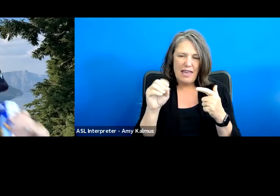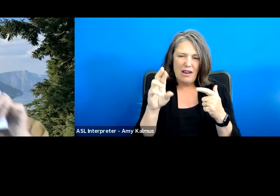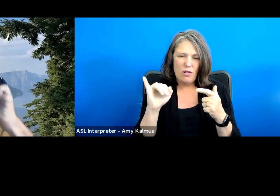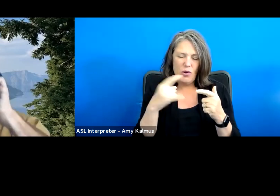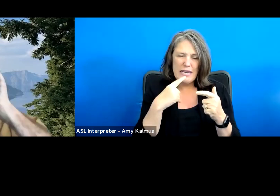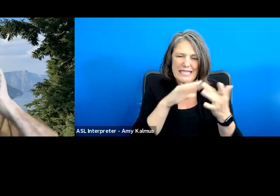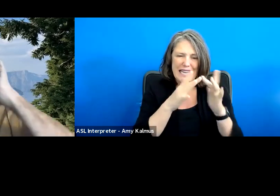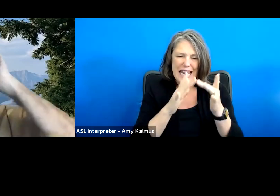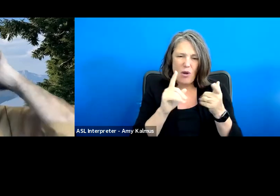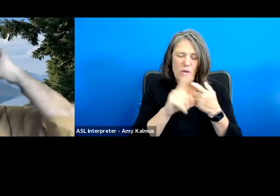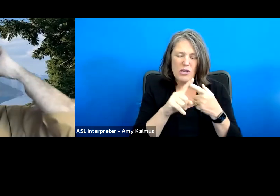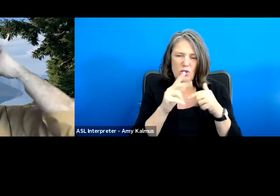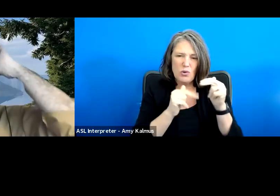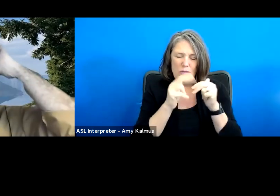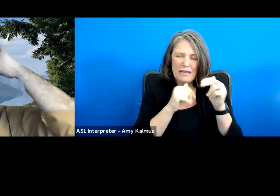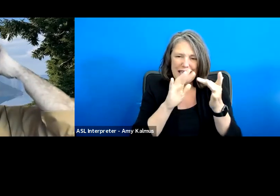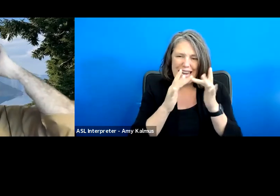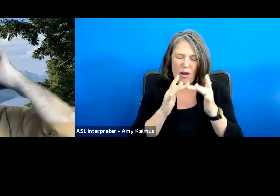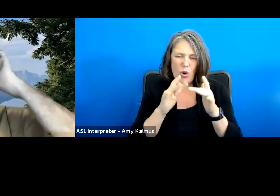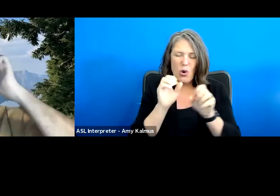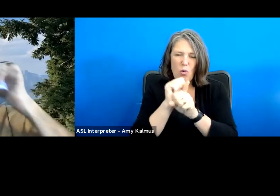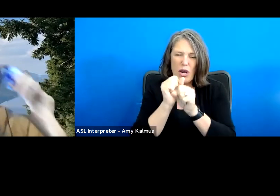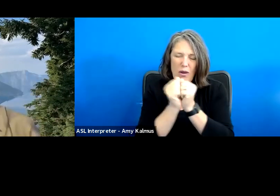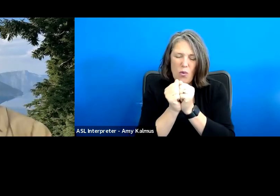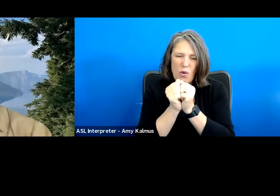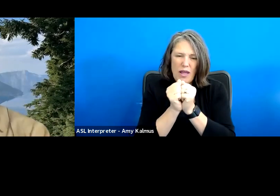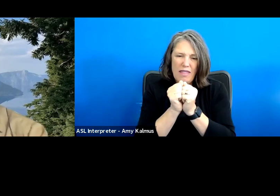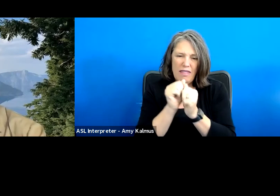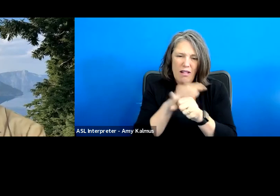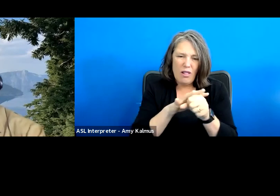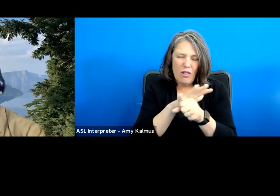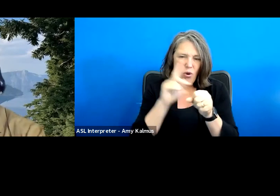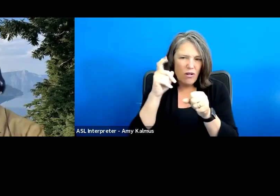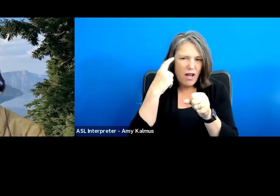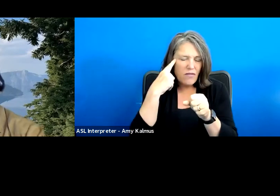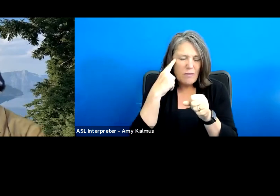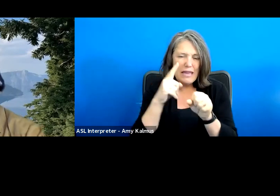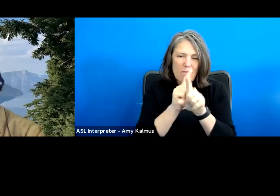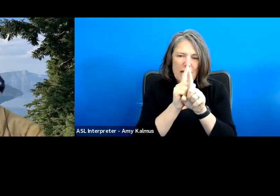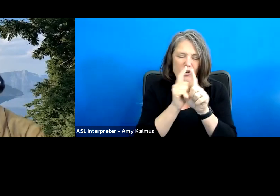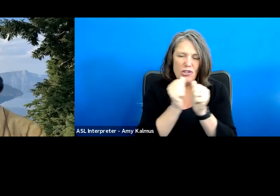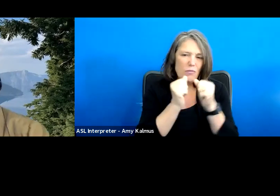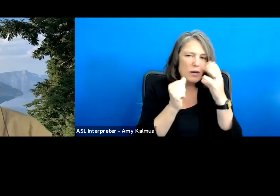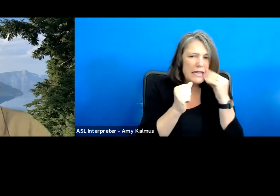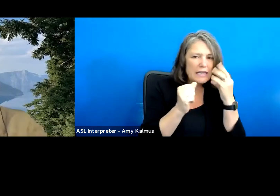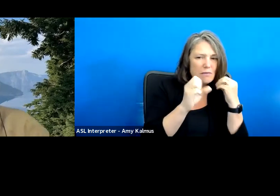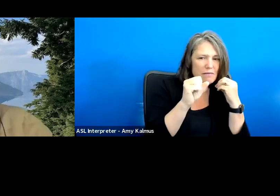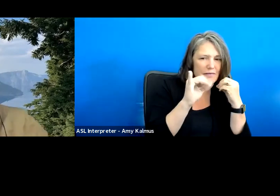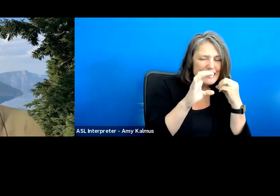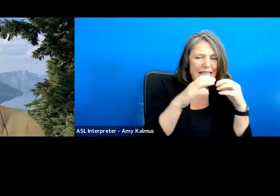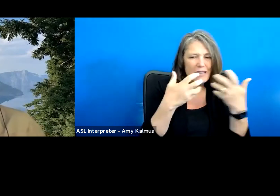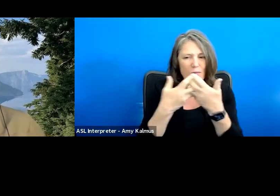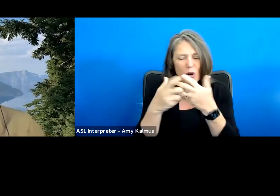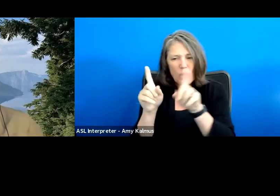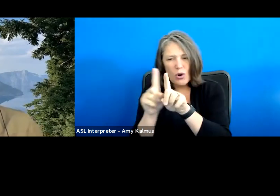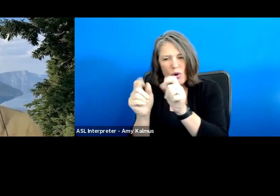outreach to building networking, that working with local government, mentorship between experienced SILC members partnered up with